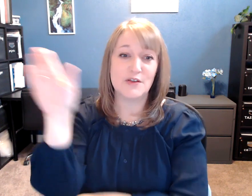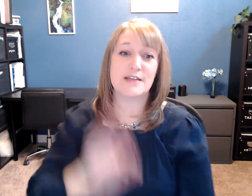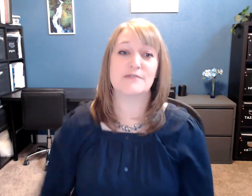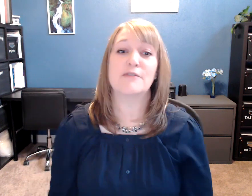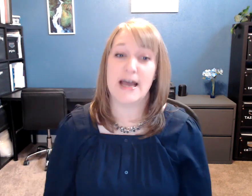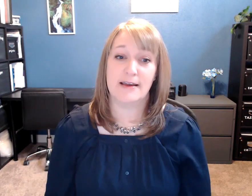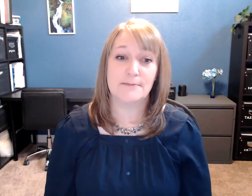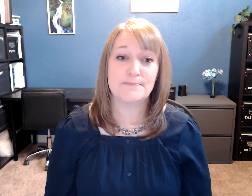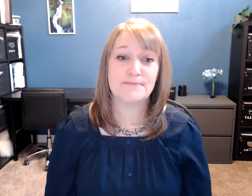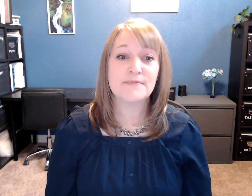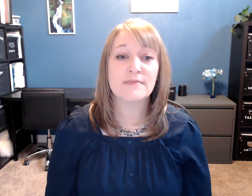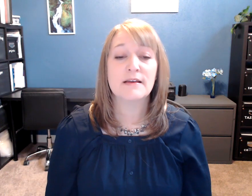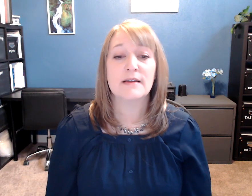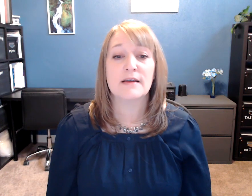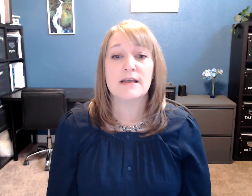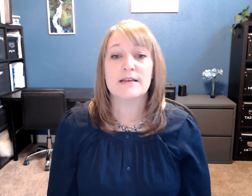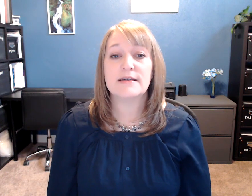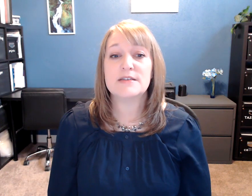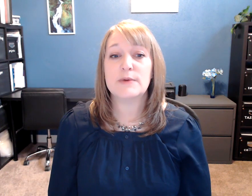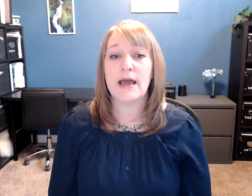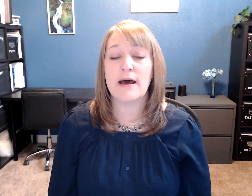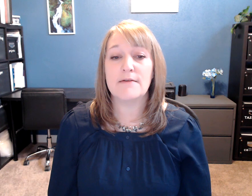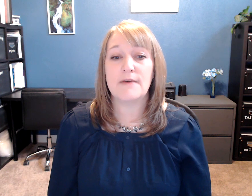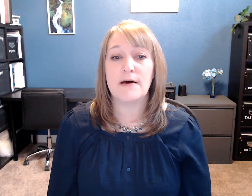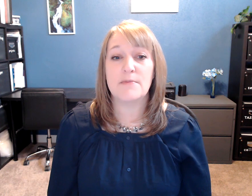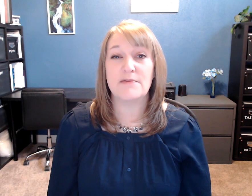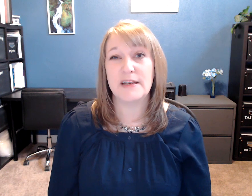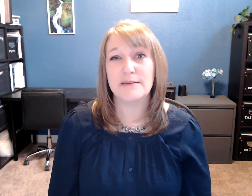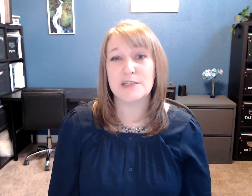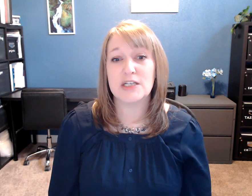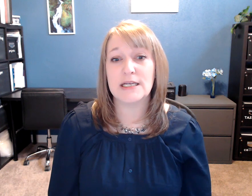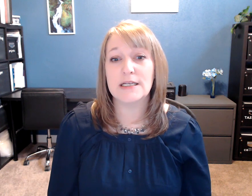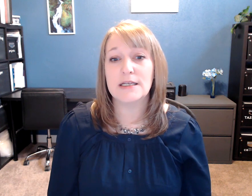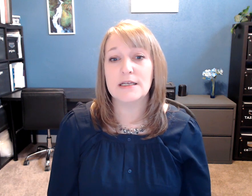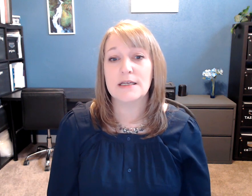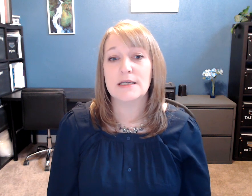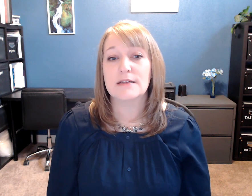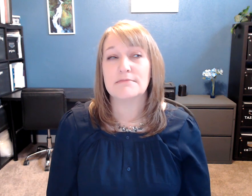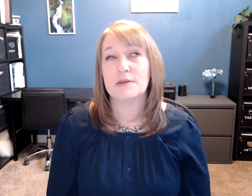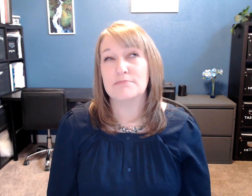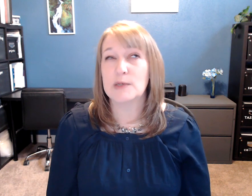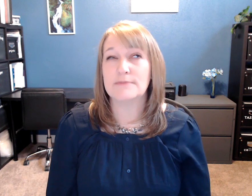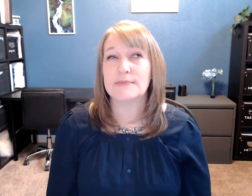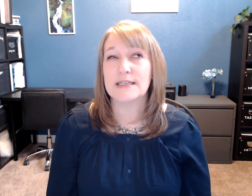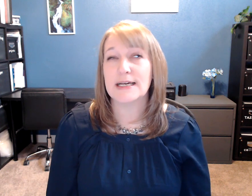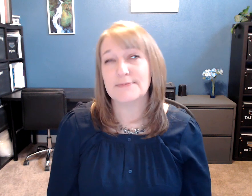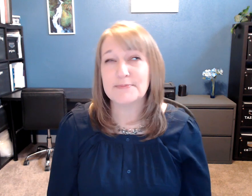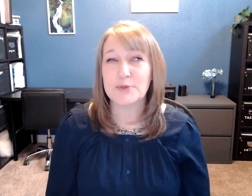So that's flag. Next, we have vending machine. Well, yeah, pretty